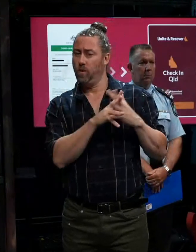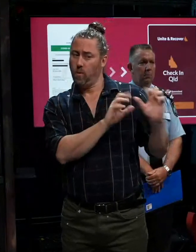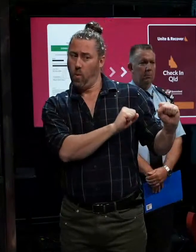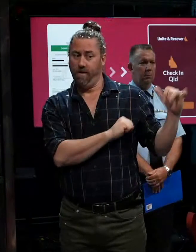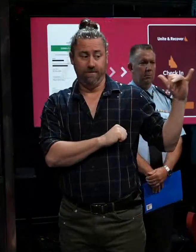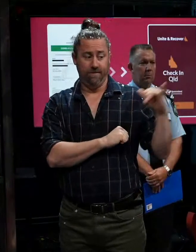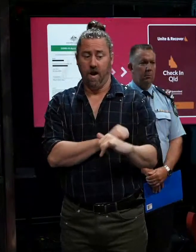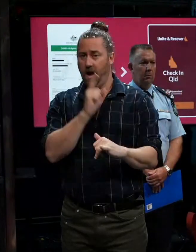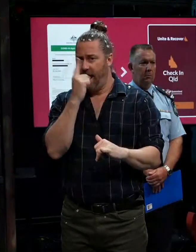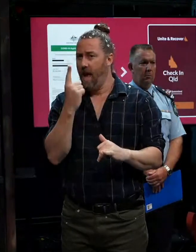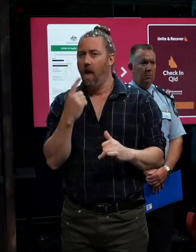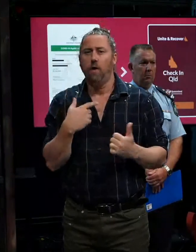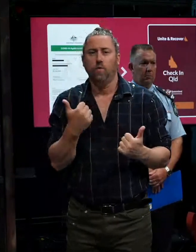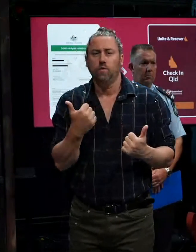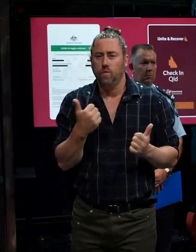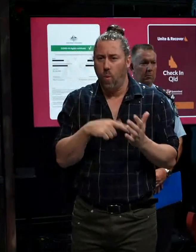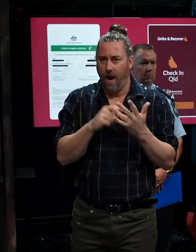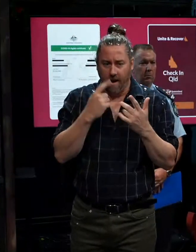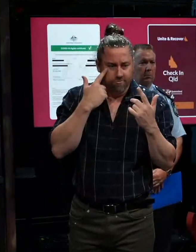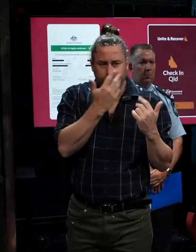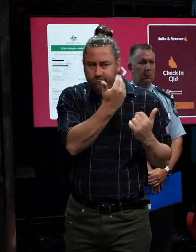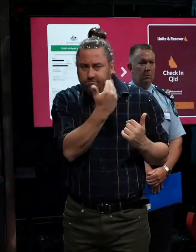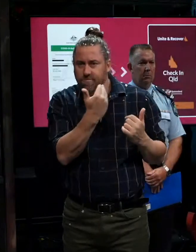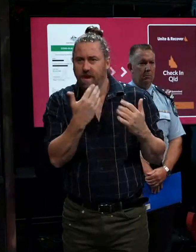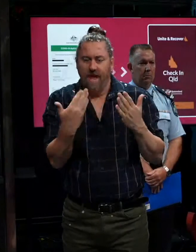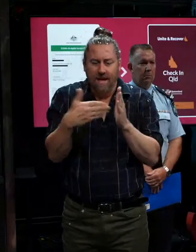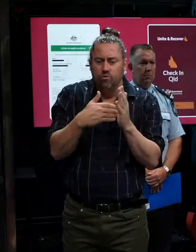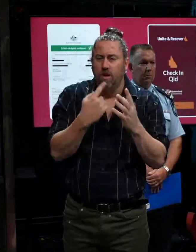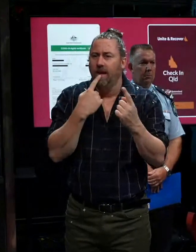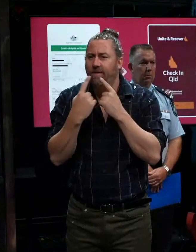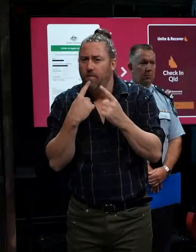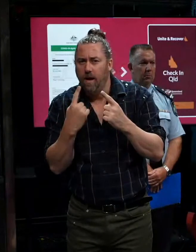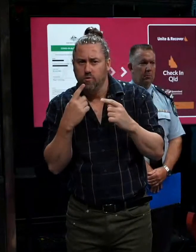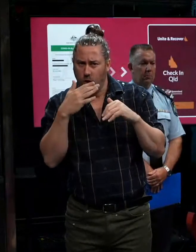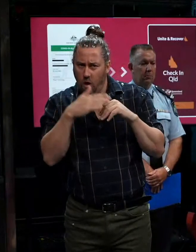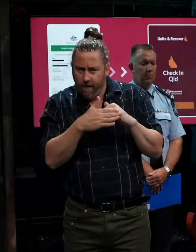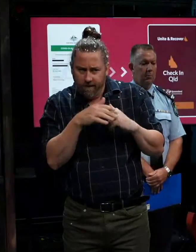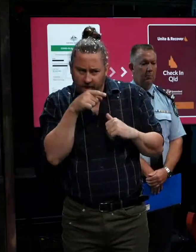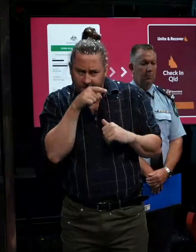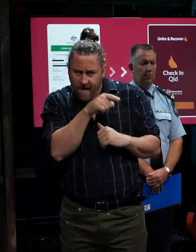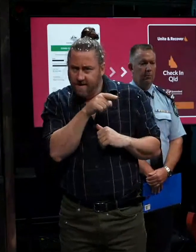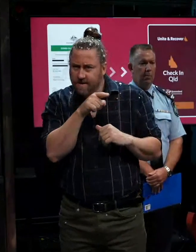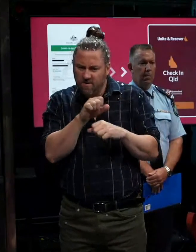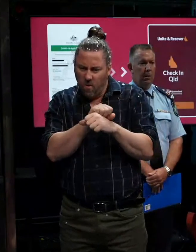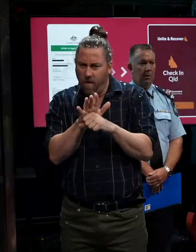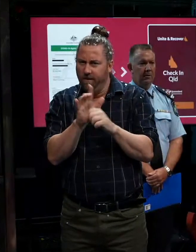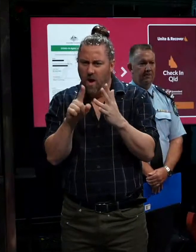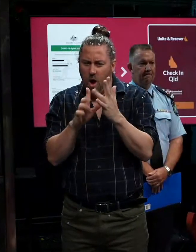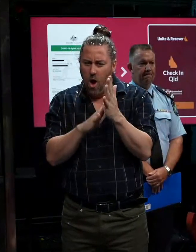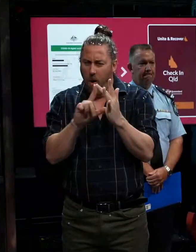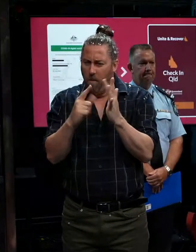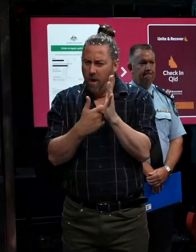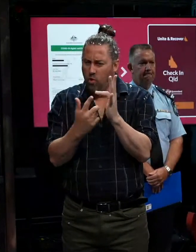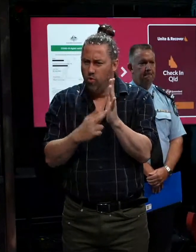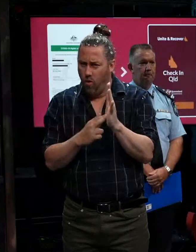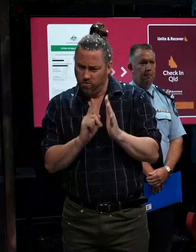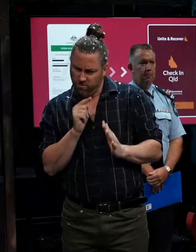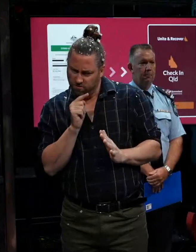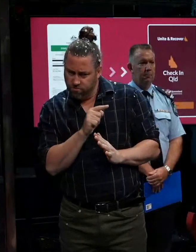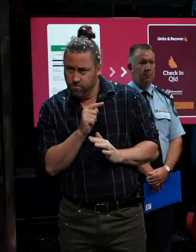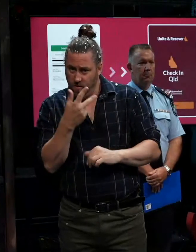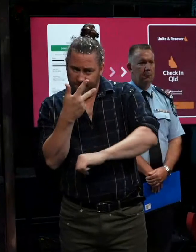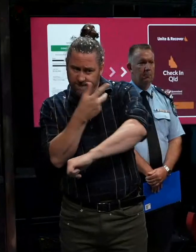time. We can certainly get information about transmission and severity of illness. We may need a little bit longer to fully understand the vaccine effects,